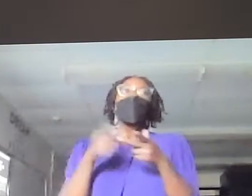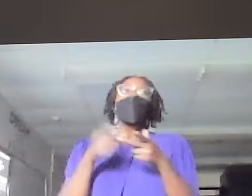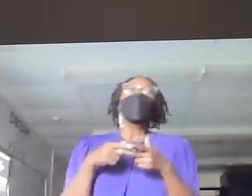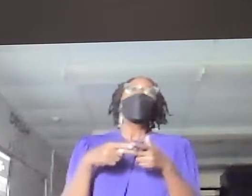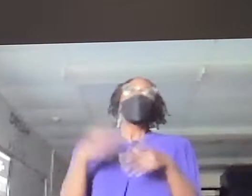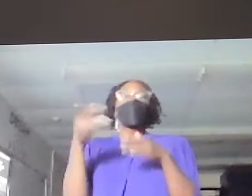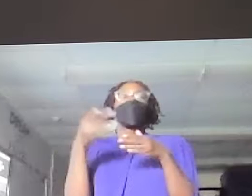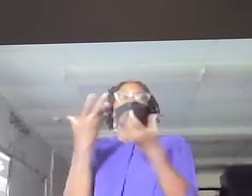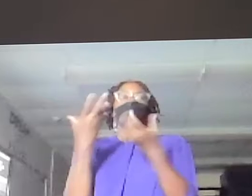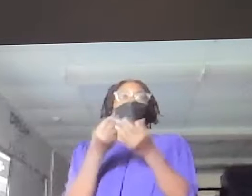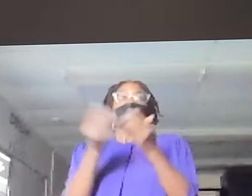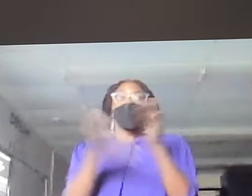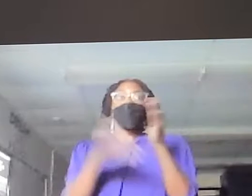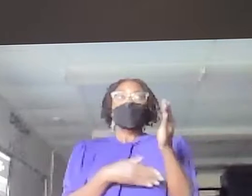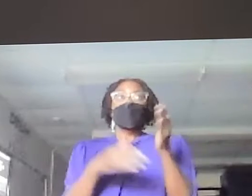song